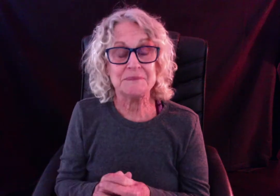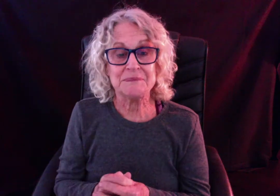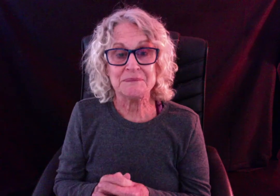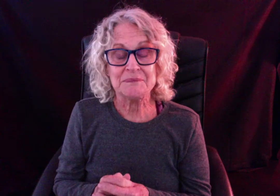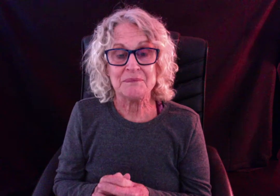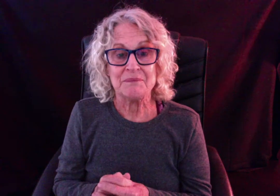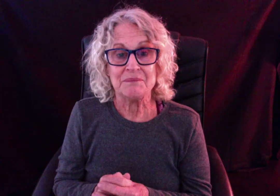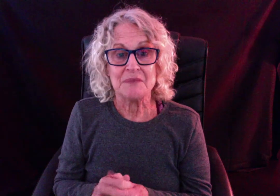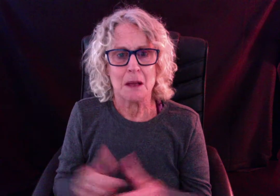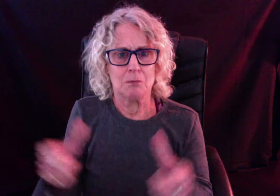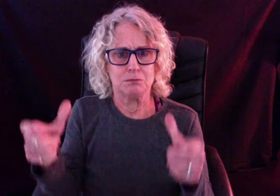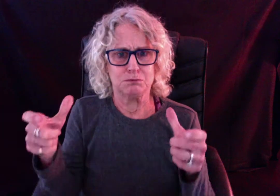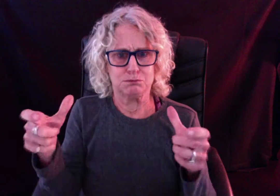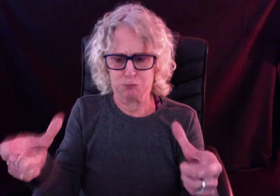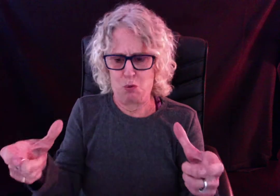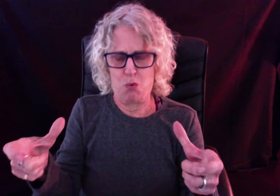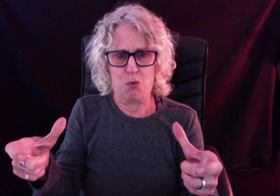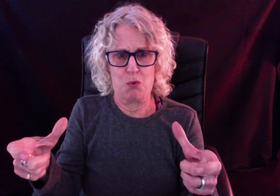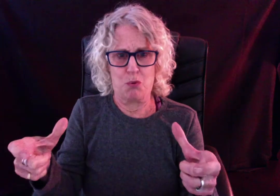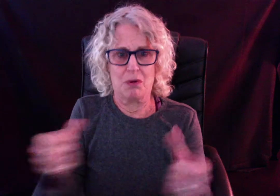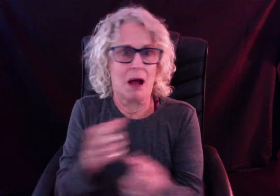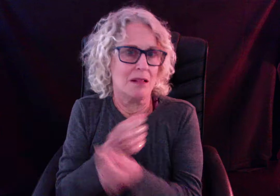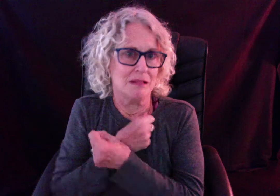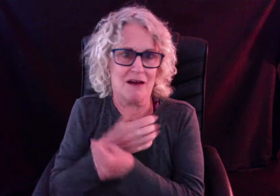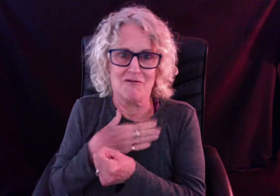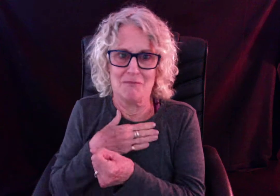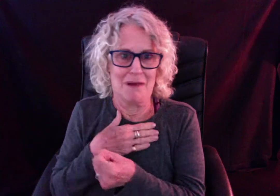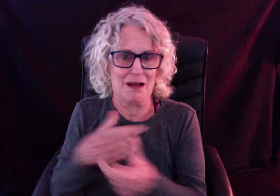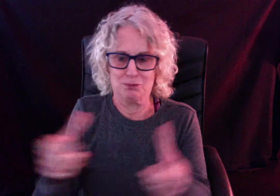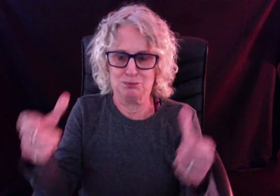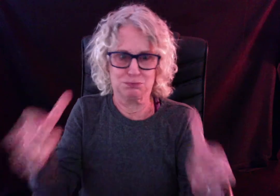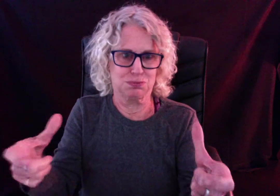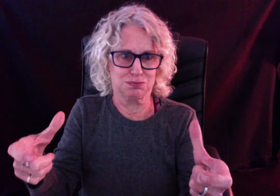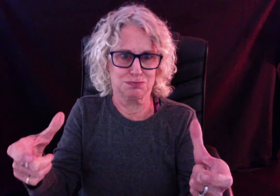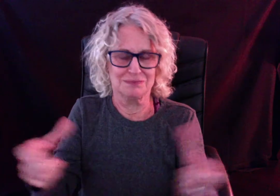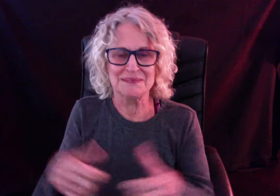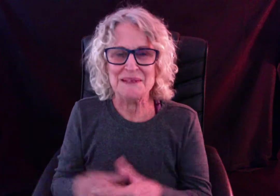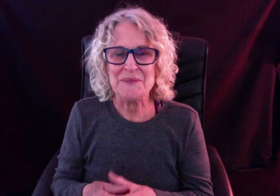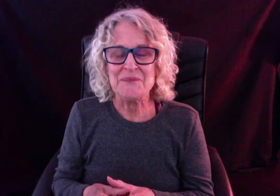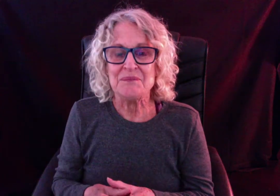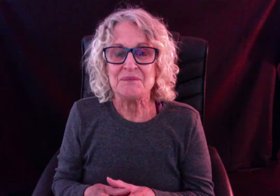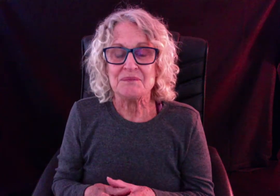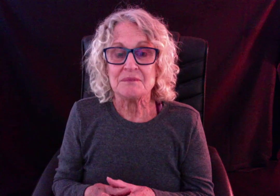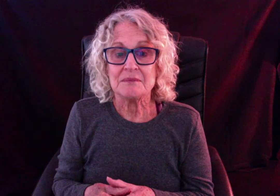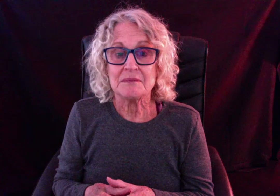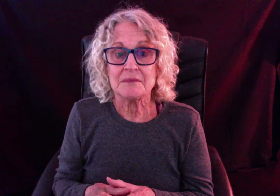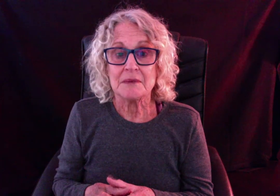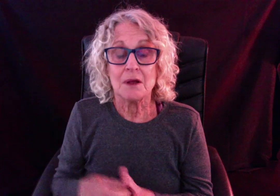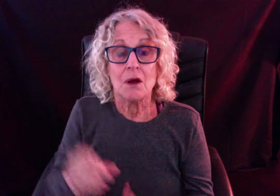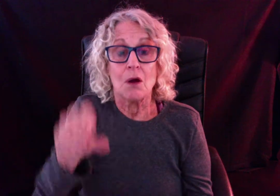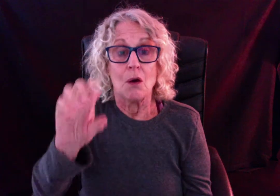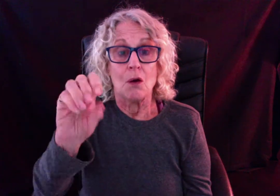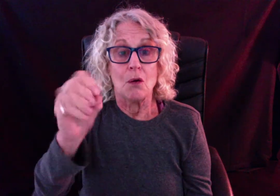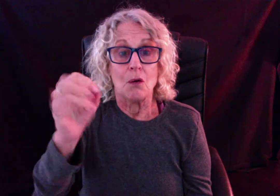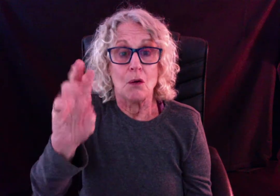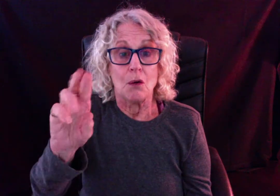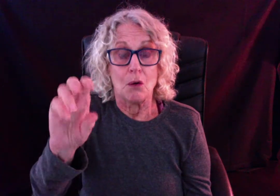Big iron skillet. I love my iron skillet. So add some oil to the iron skillet, and